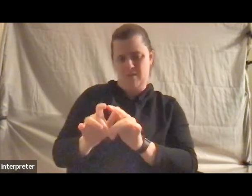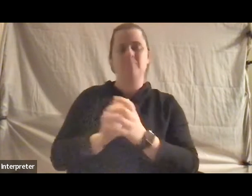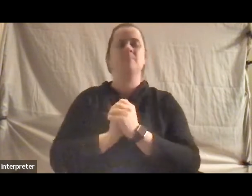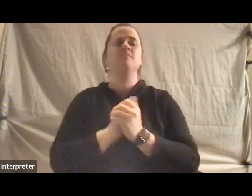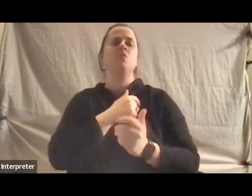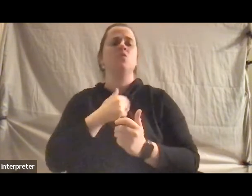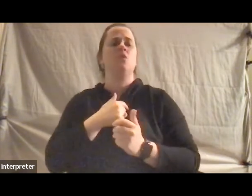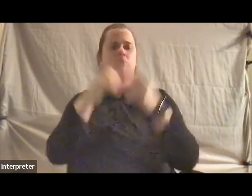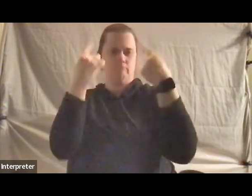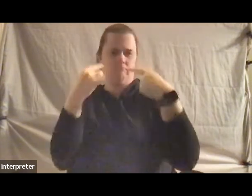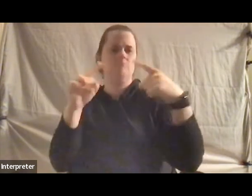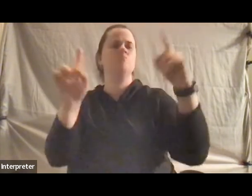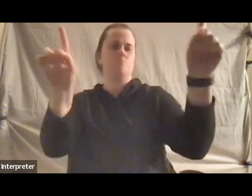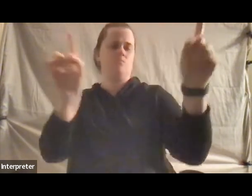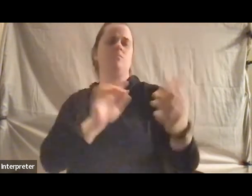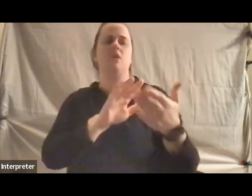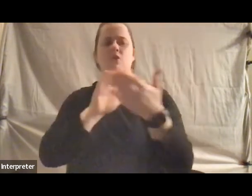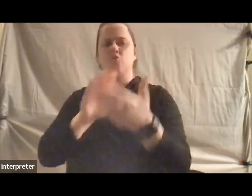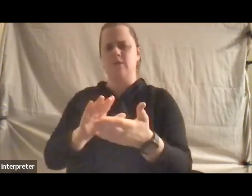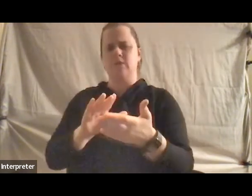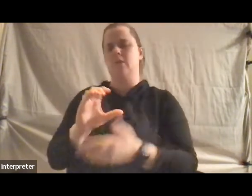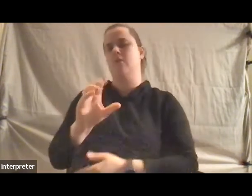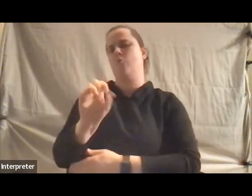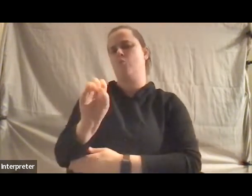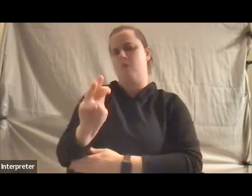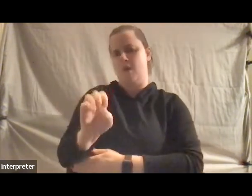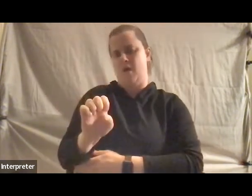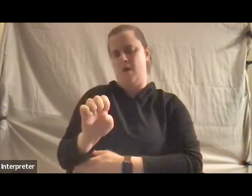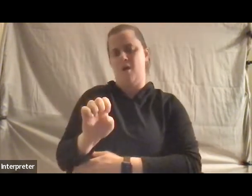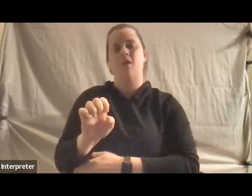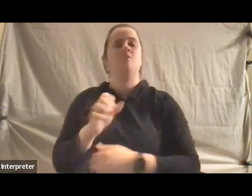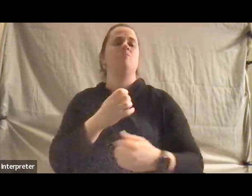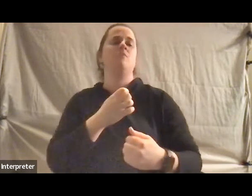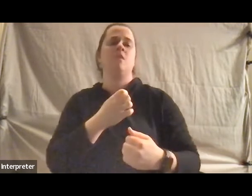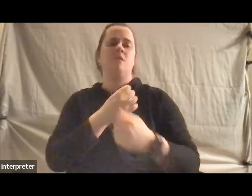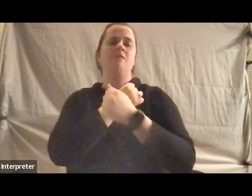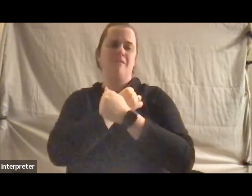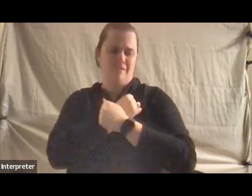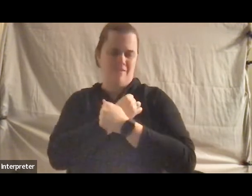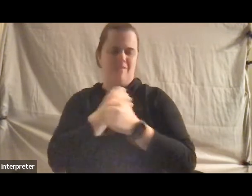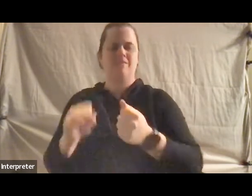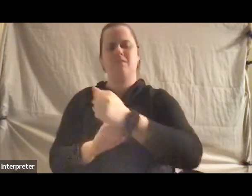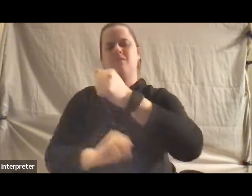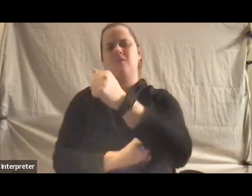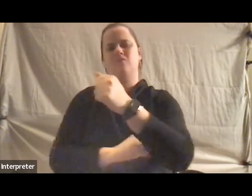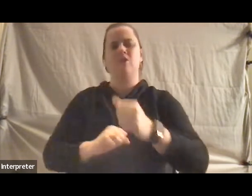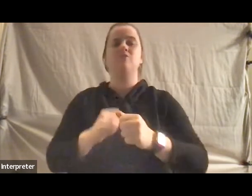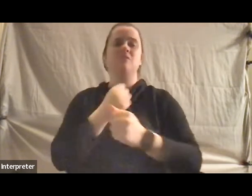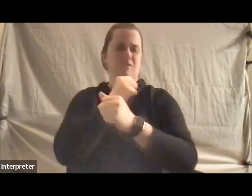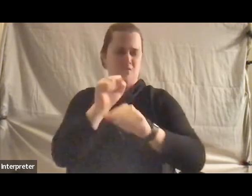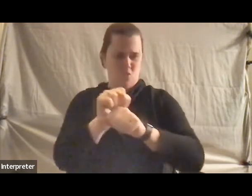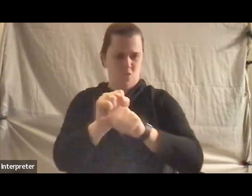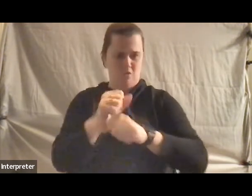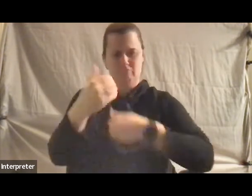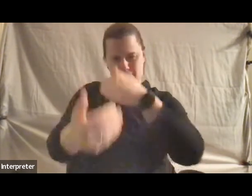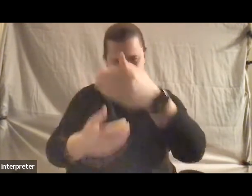our success in addressing crime while keeping love at the foundation of the work. The